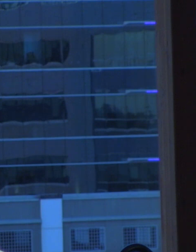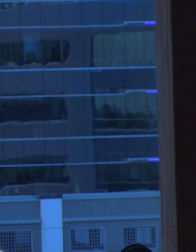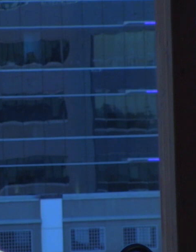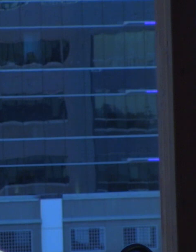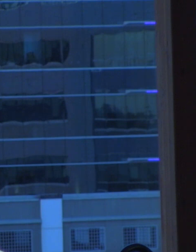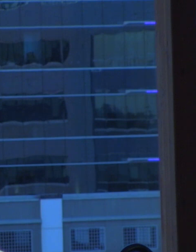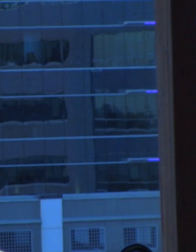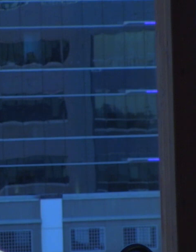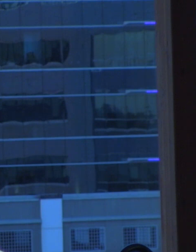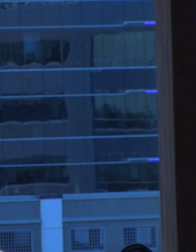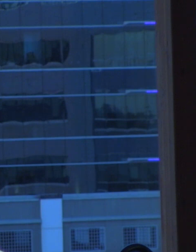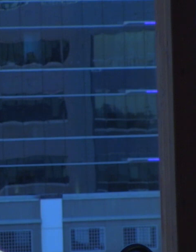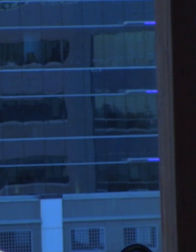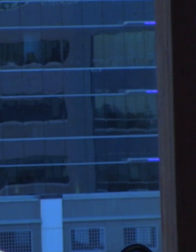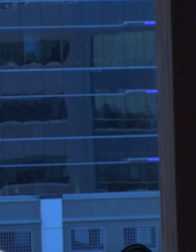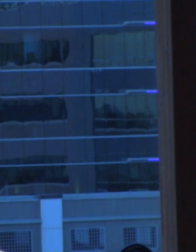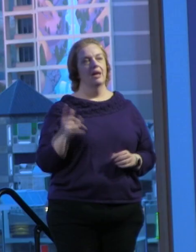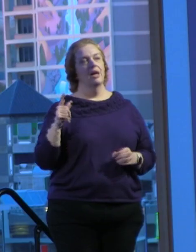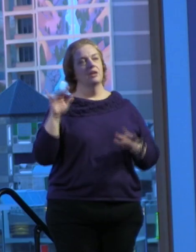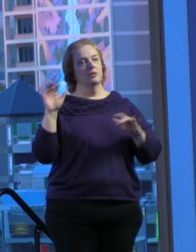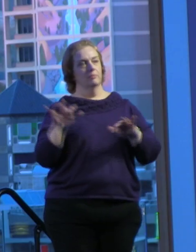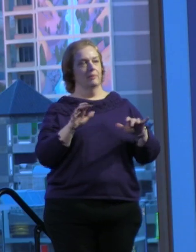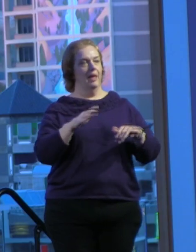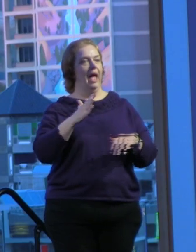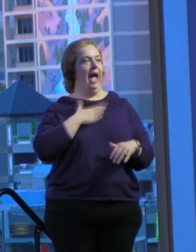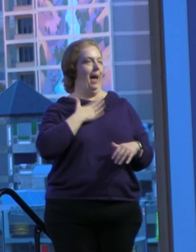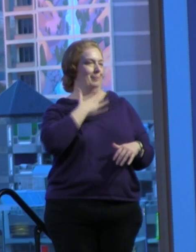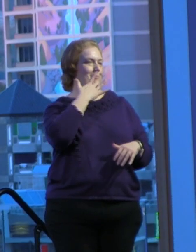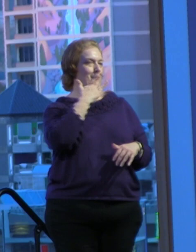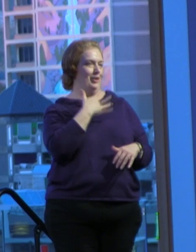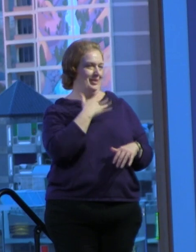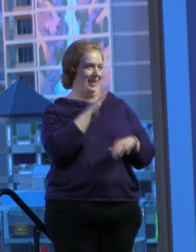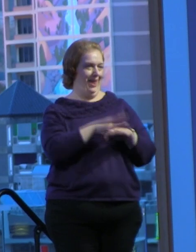to play us Happy Birthday on the theremin.